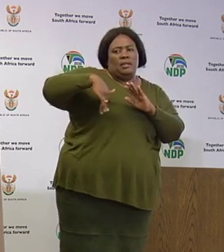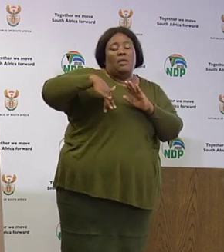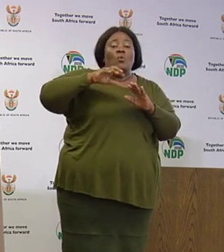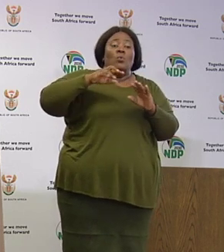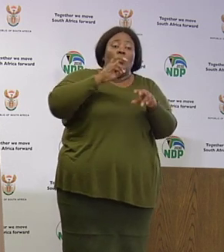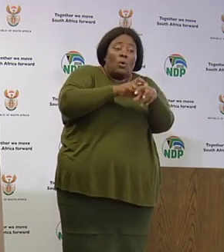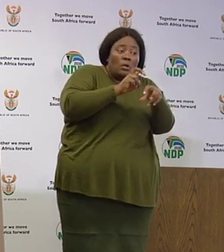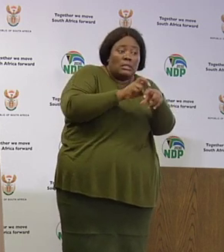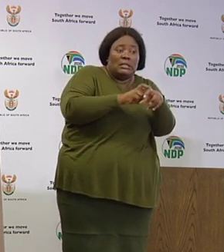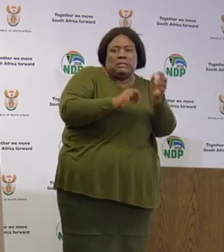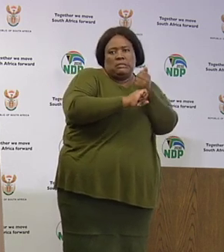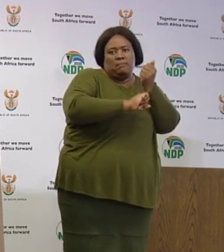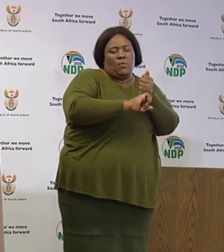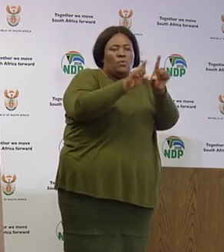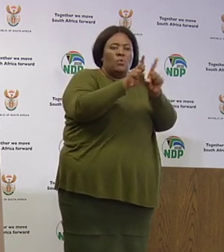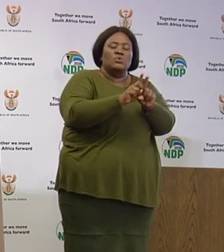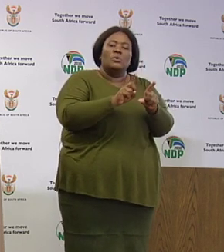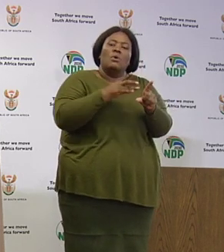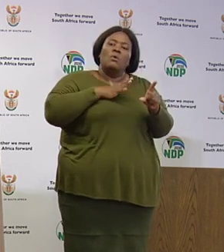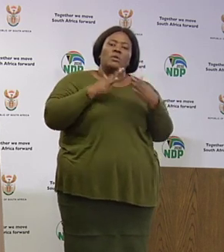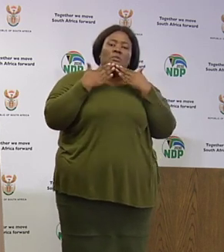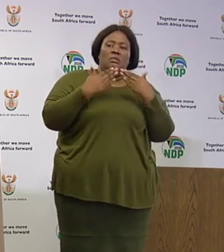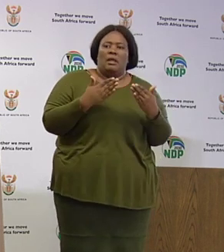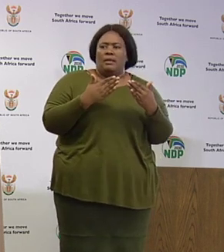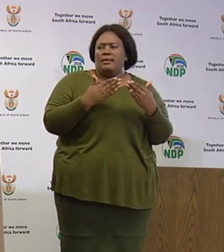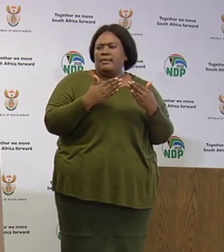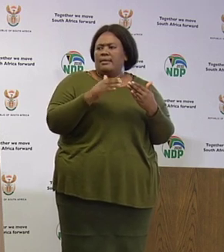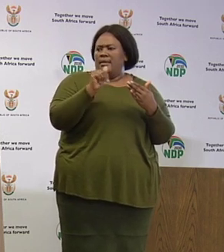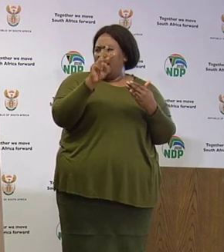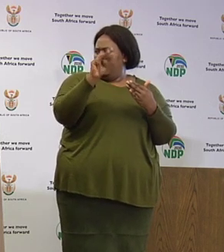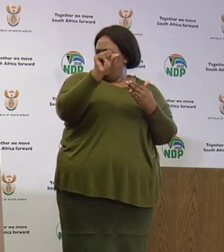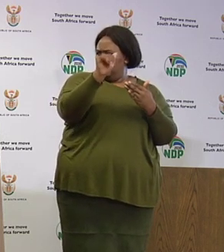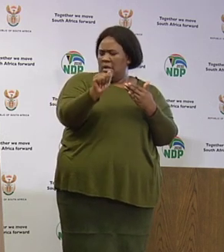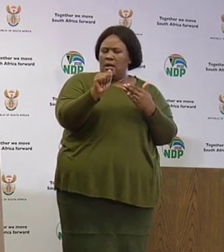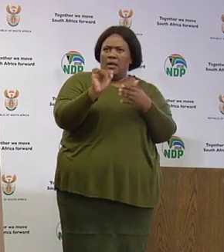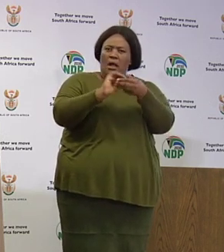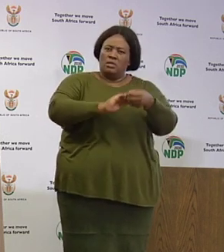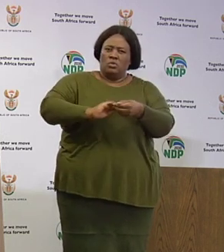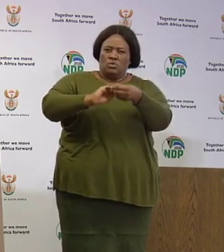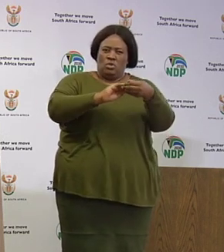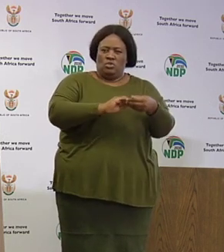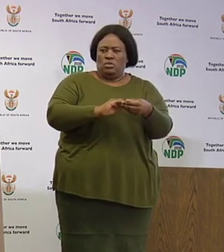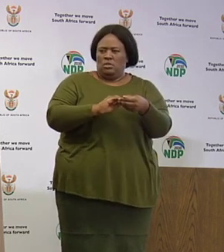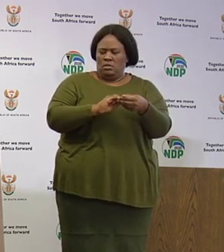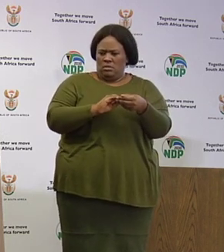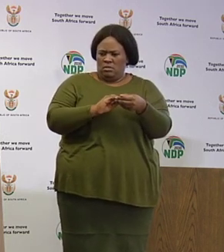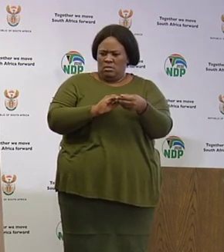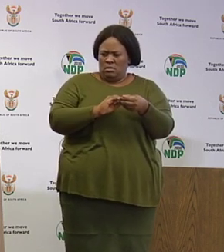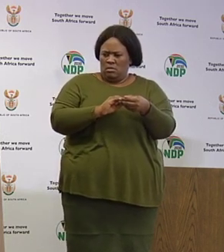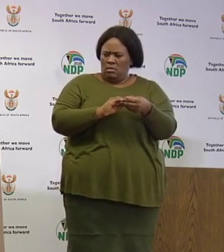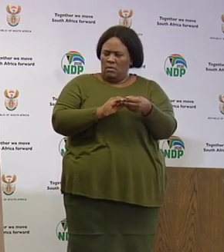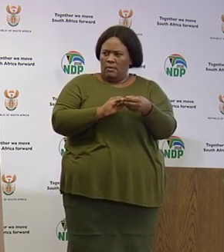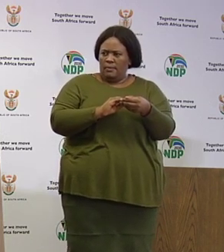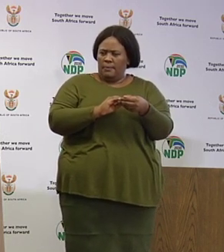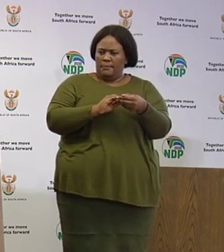support. We would like to thank AMSA. AMSA is the Association of Rotational Molders of South